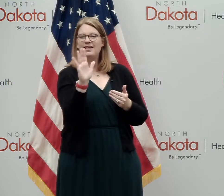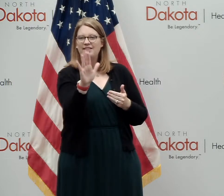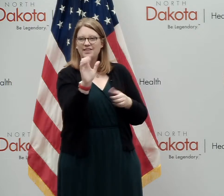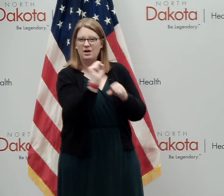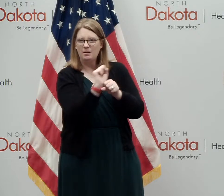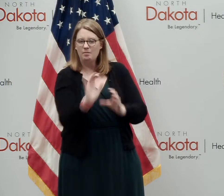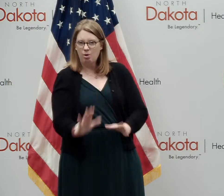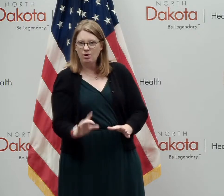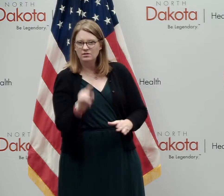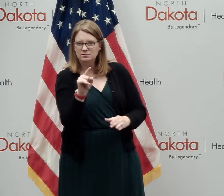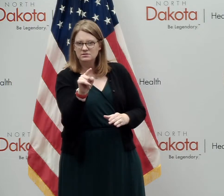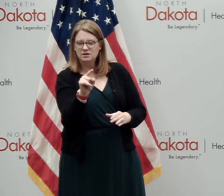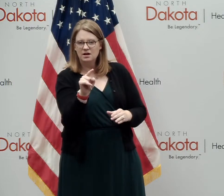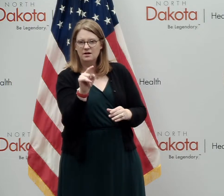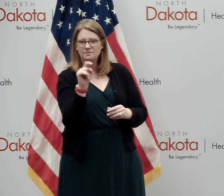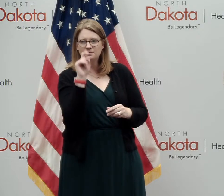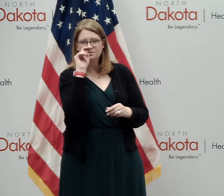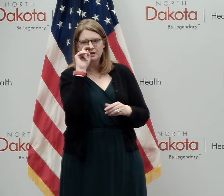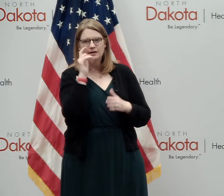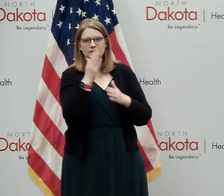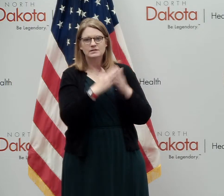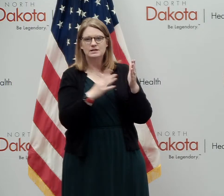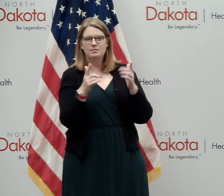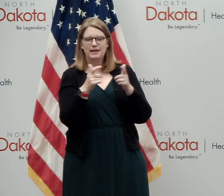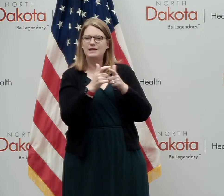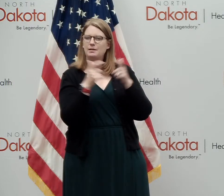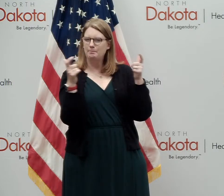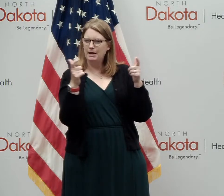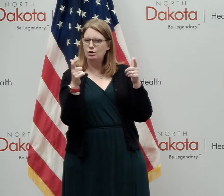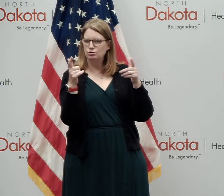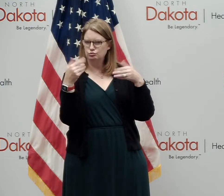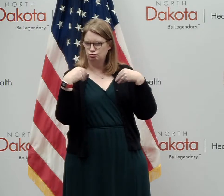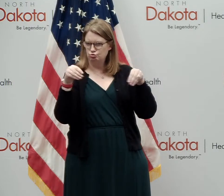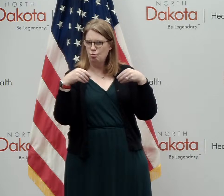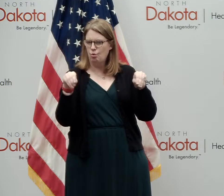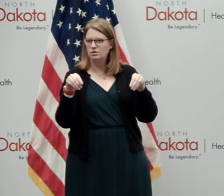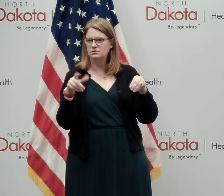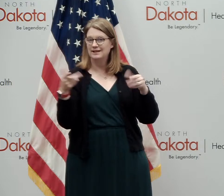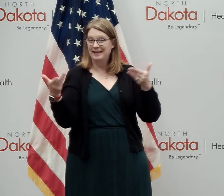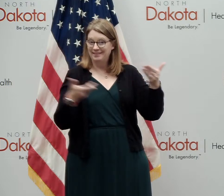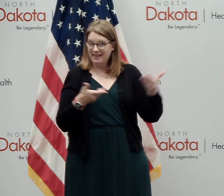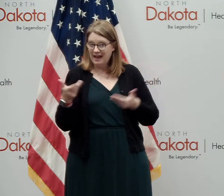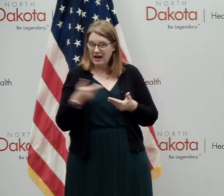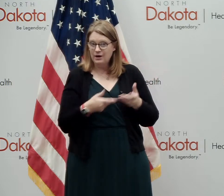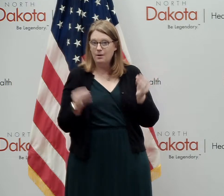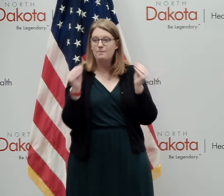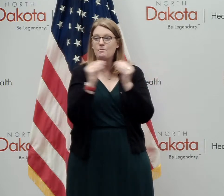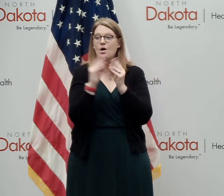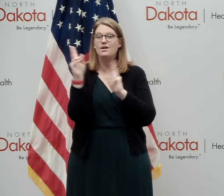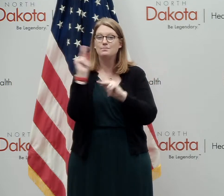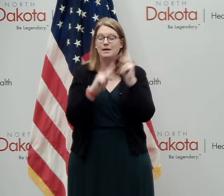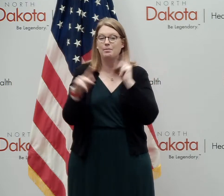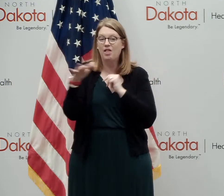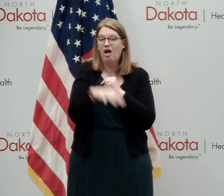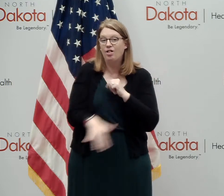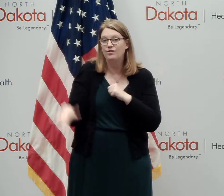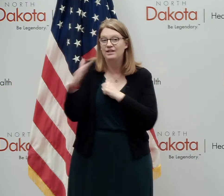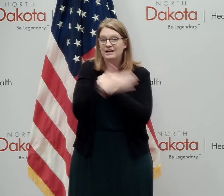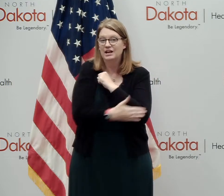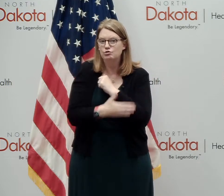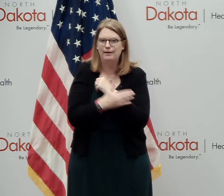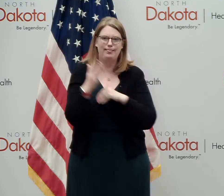in some case, some of the big box employers employ more people nationwide than we have citizens in our